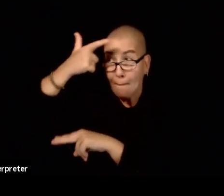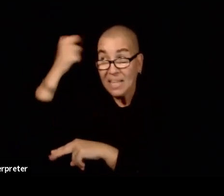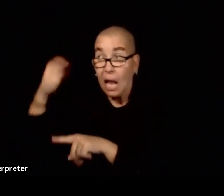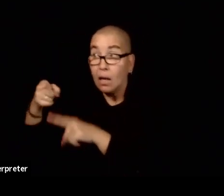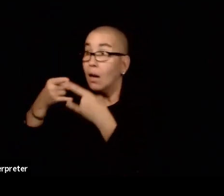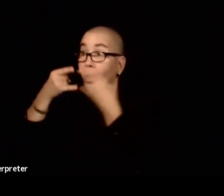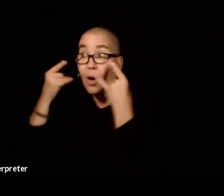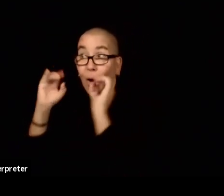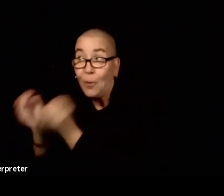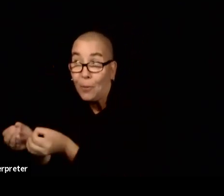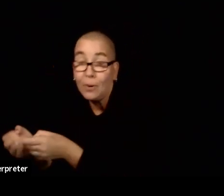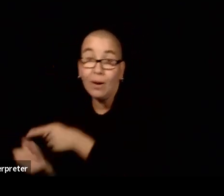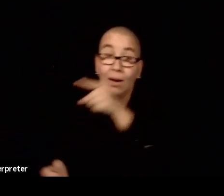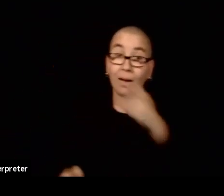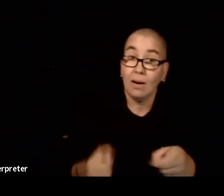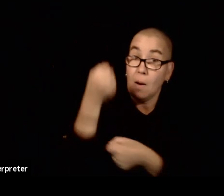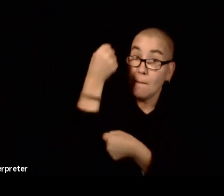Sure. Yep.